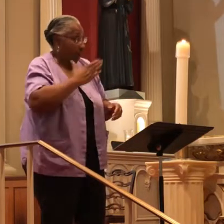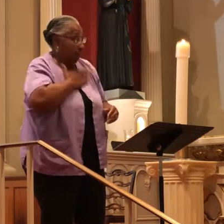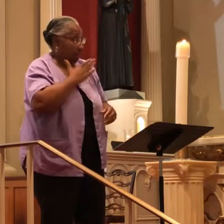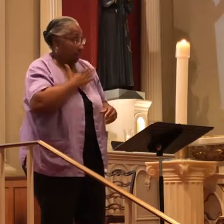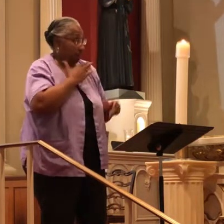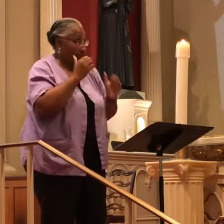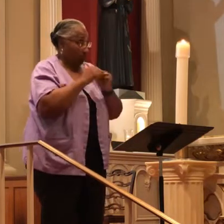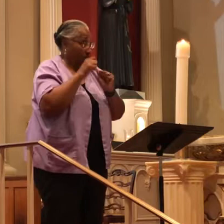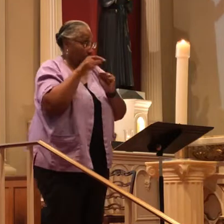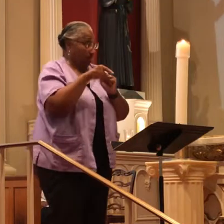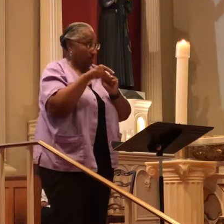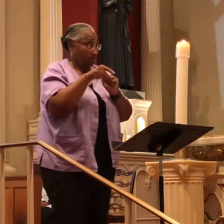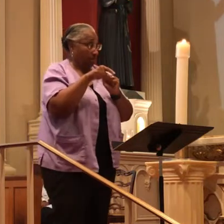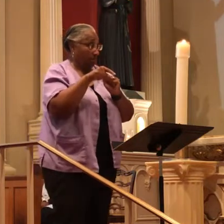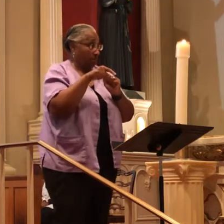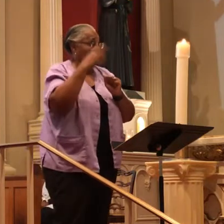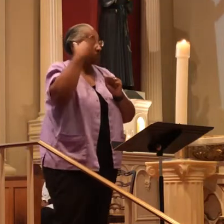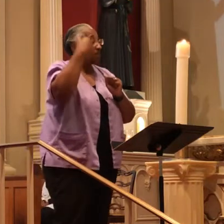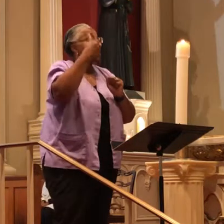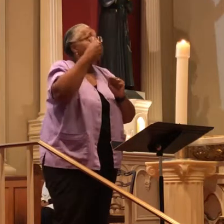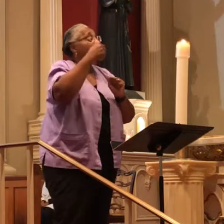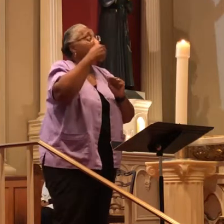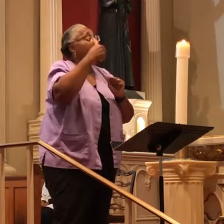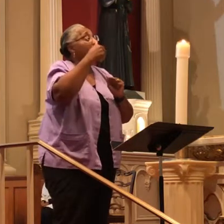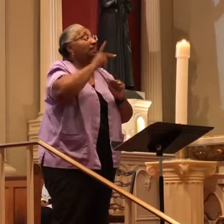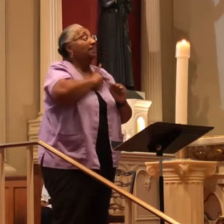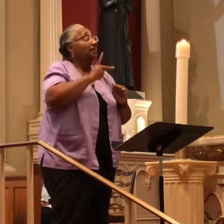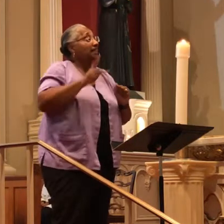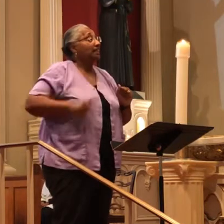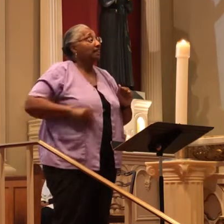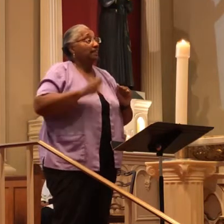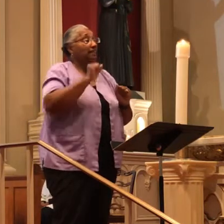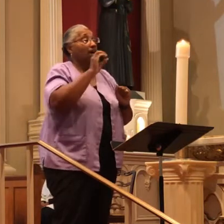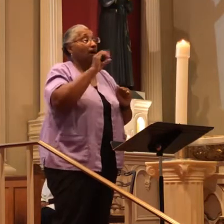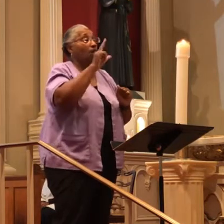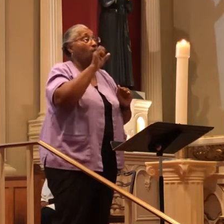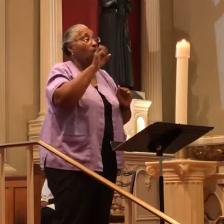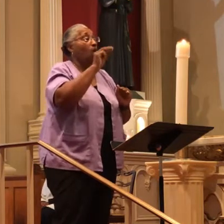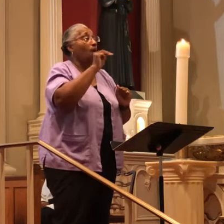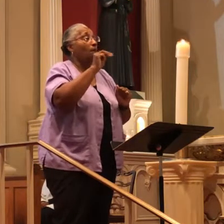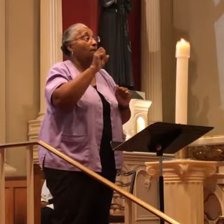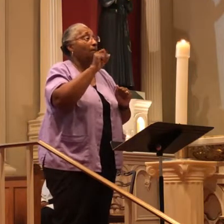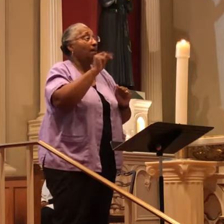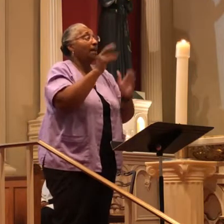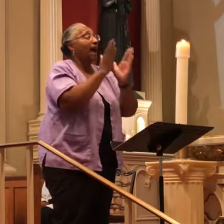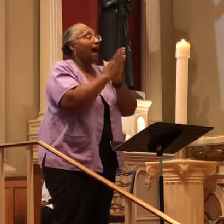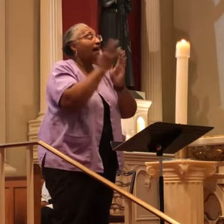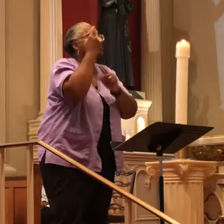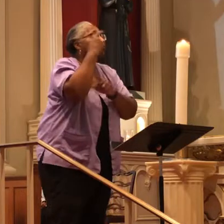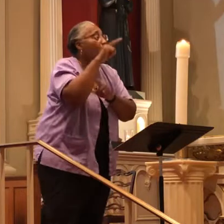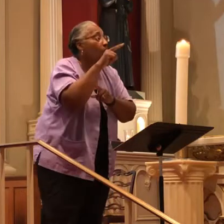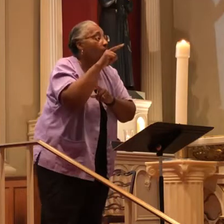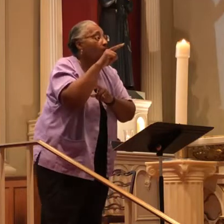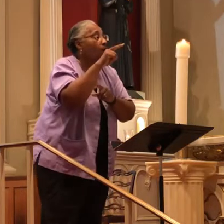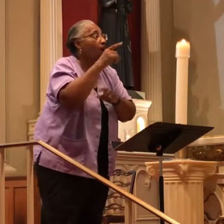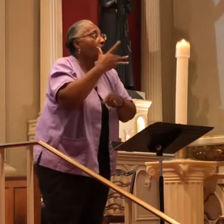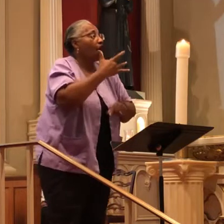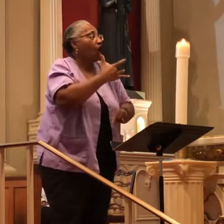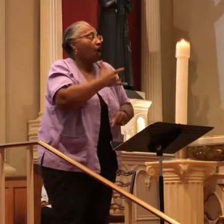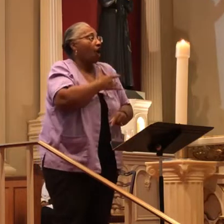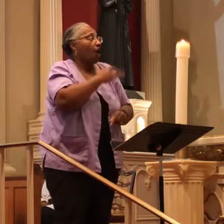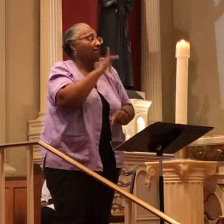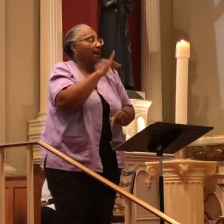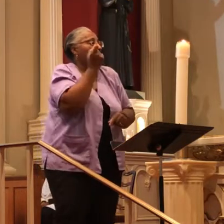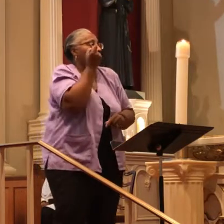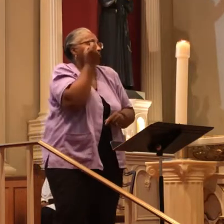he asks for an understanding heart. We have interpreted